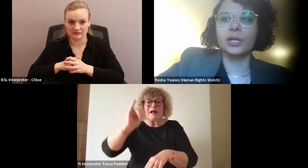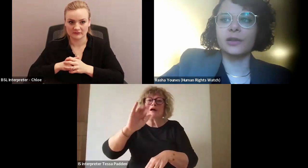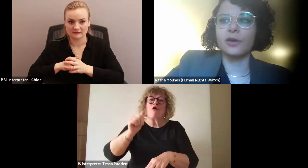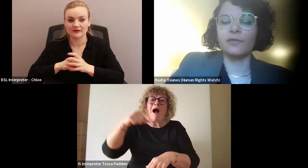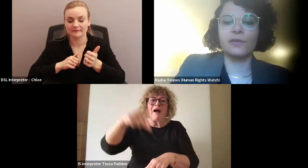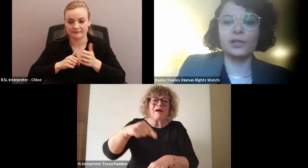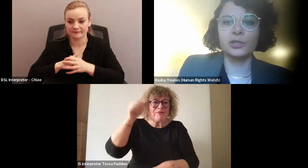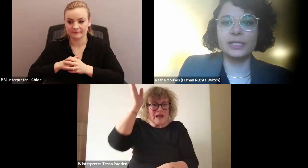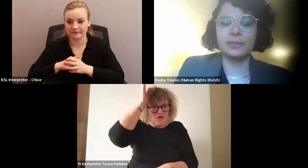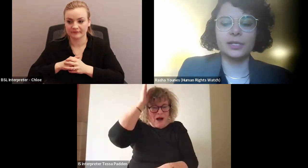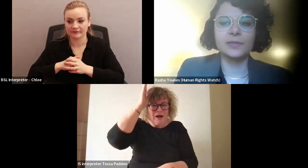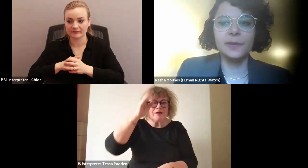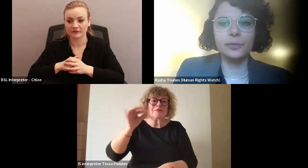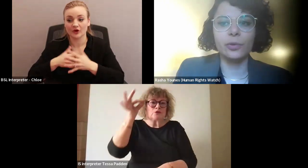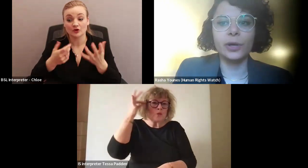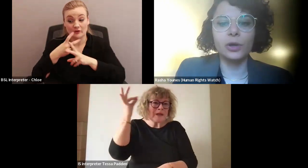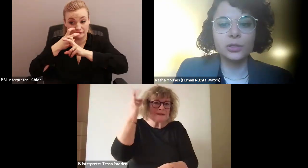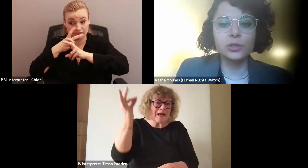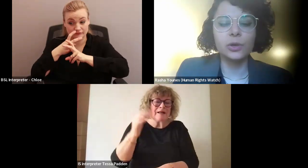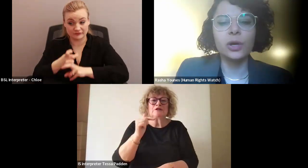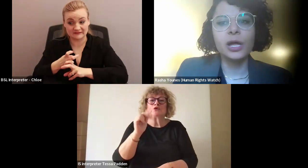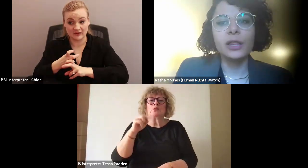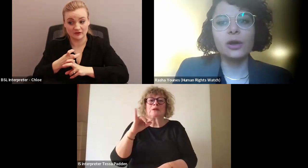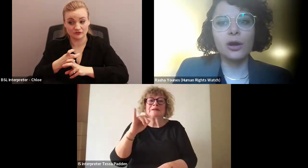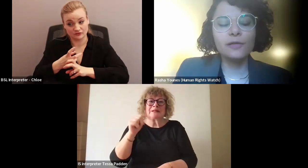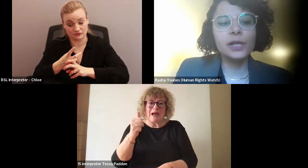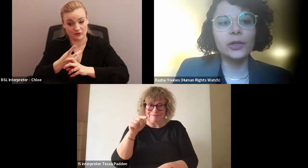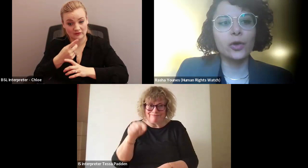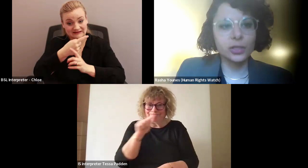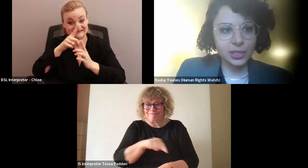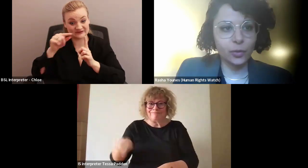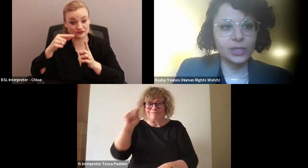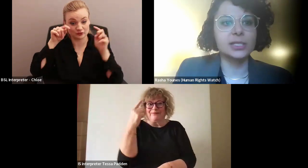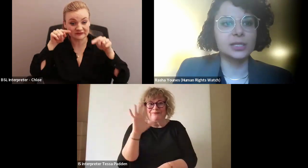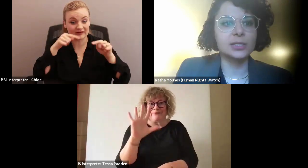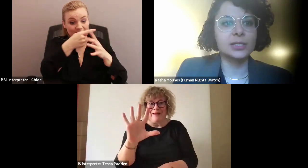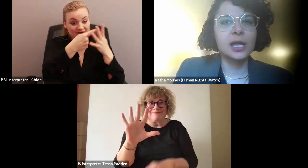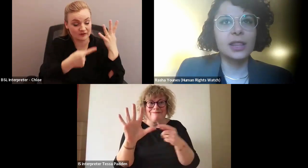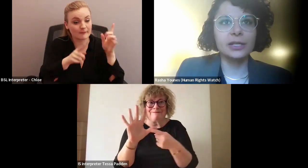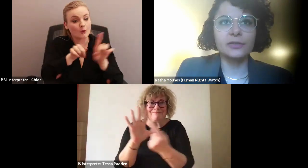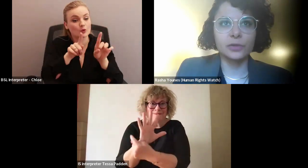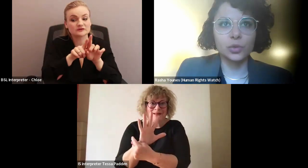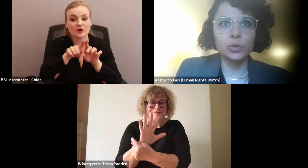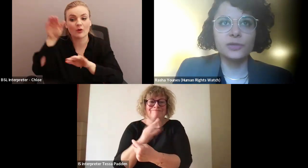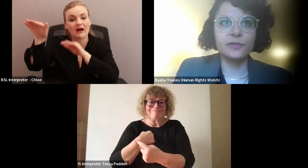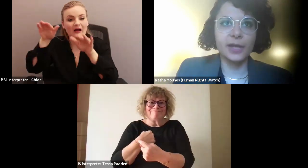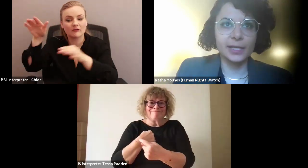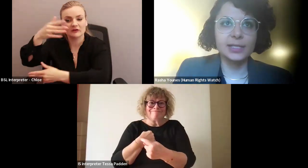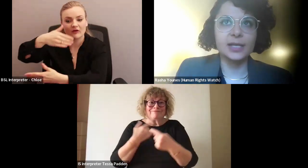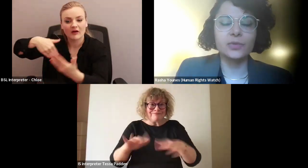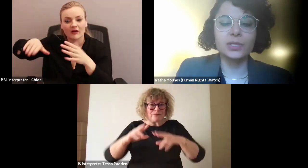digital targeting of LGBT plus people, but also the offline consequences that